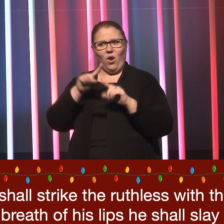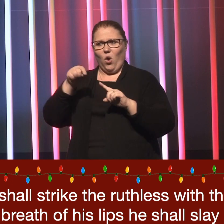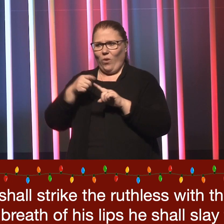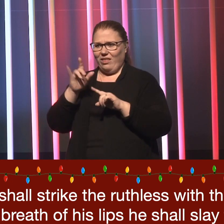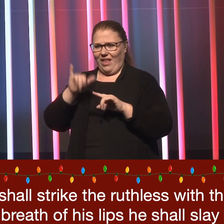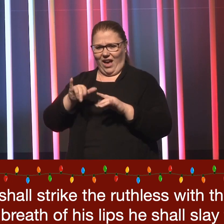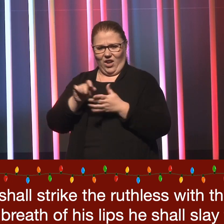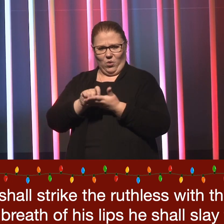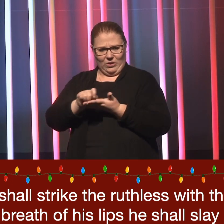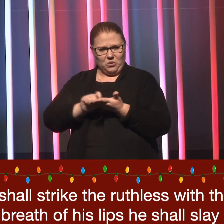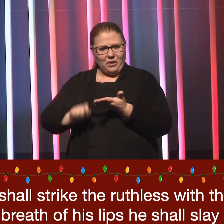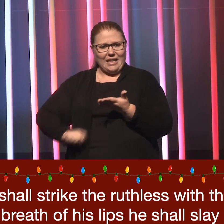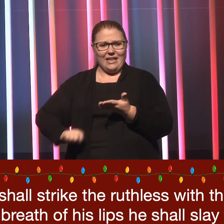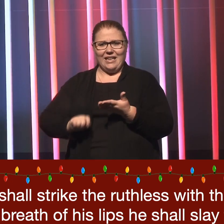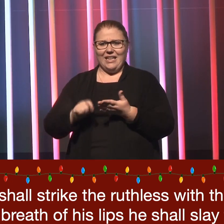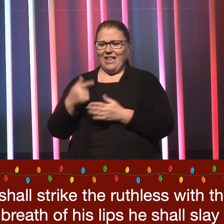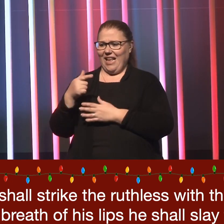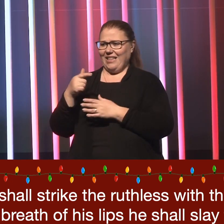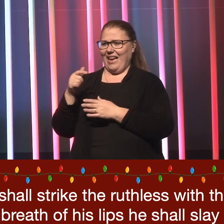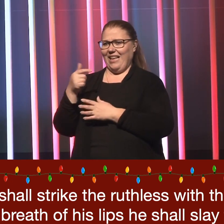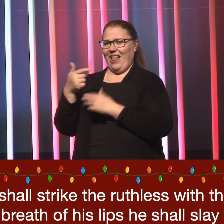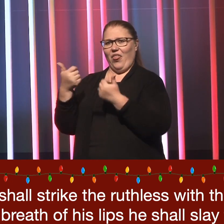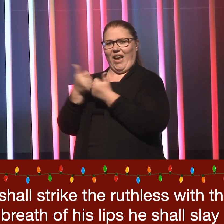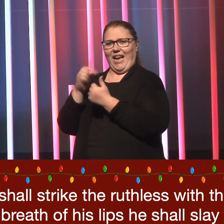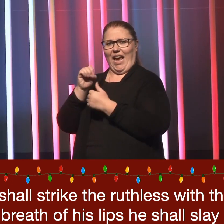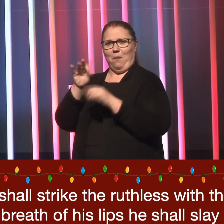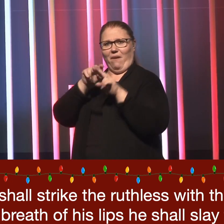violence and overthrow. It's like Game of Thrones stuff, people. Like,